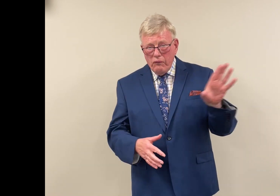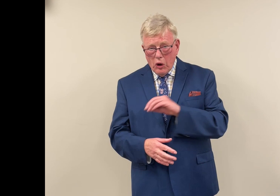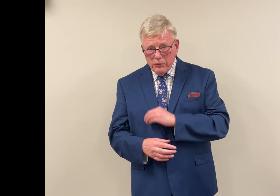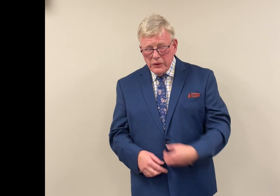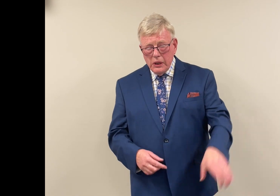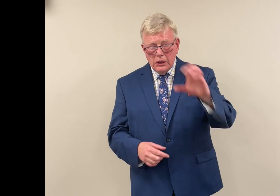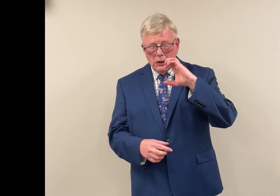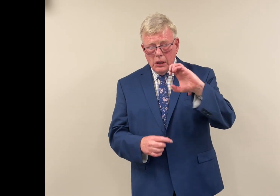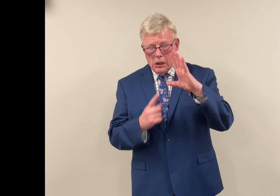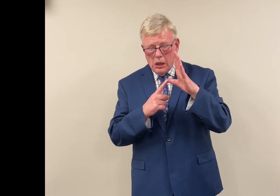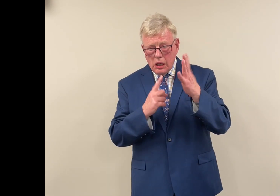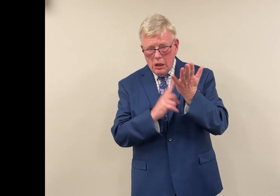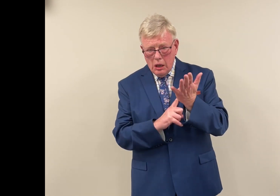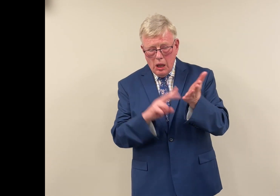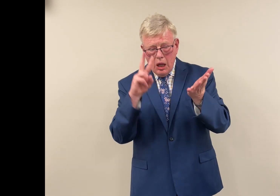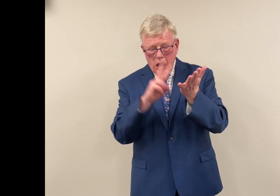name.